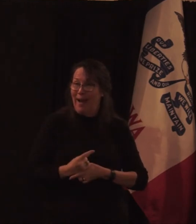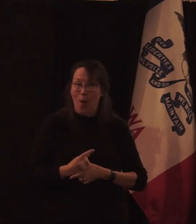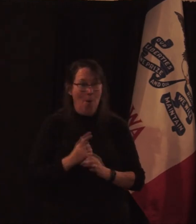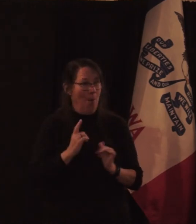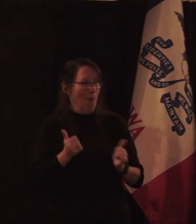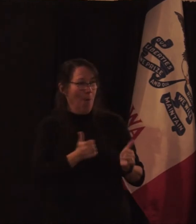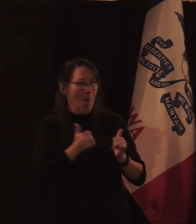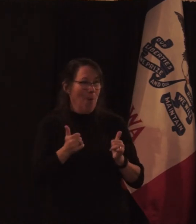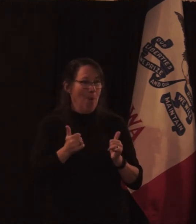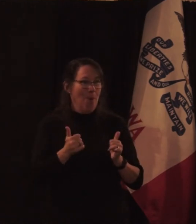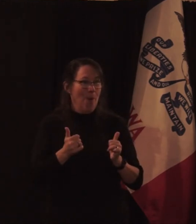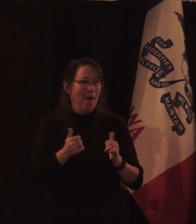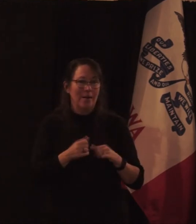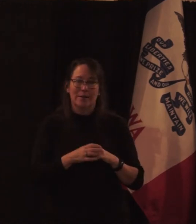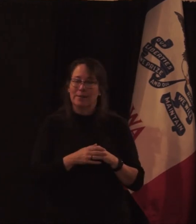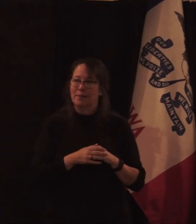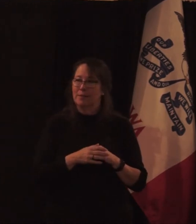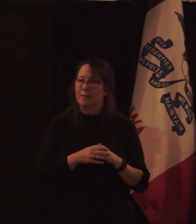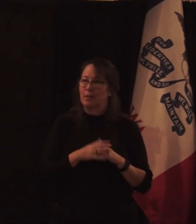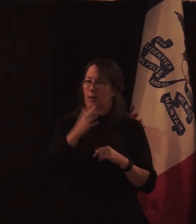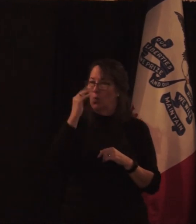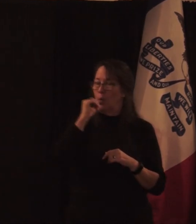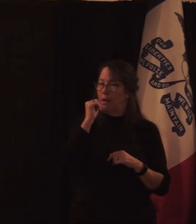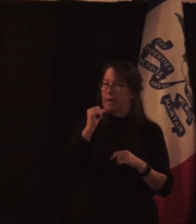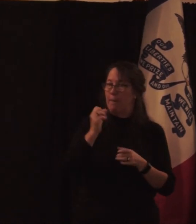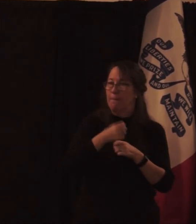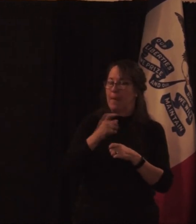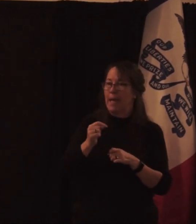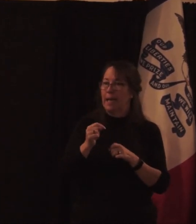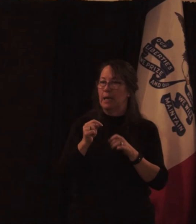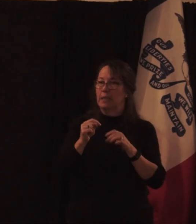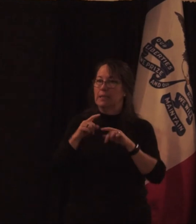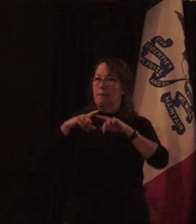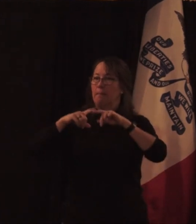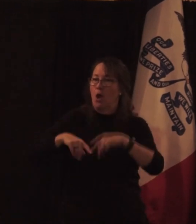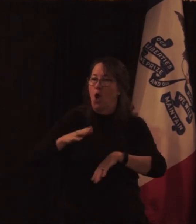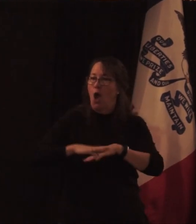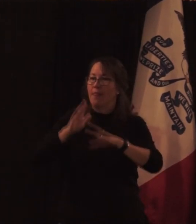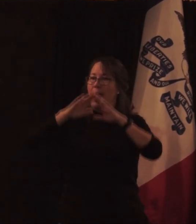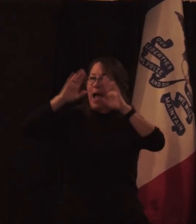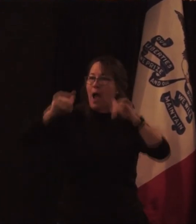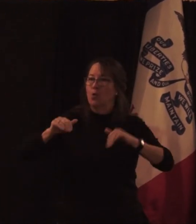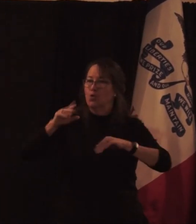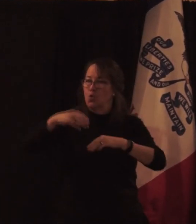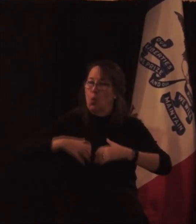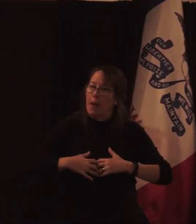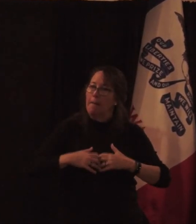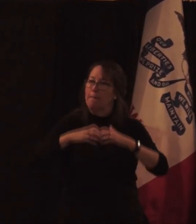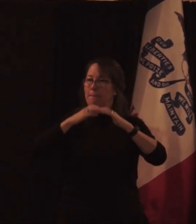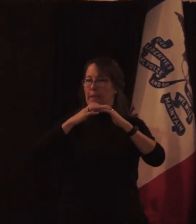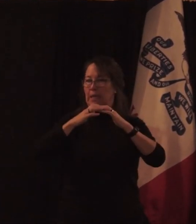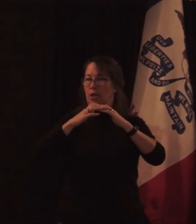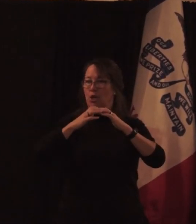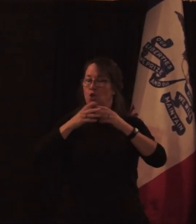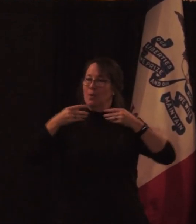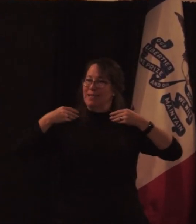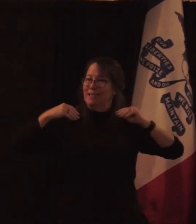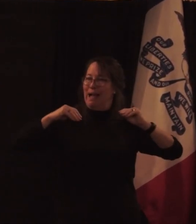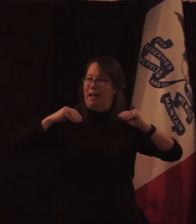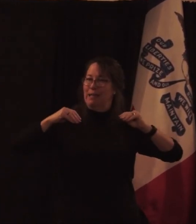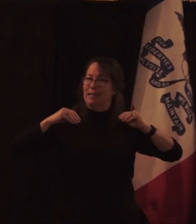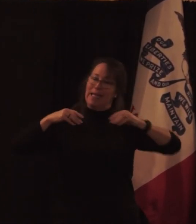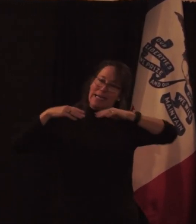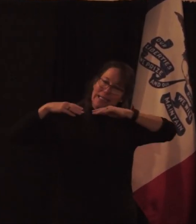It's a wonderful thing. Why not make it contingent on making sure the house that you build or the house that you're selling